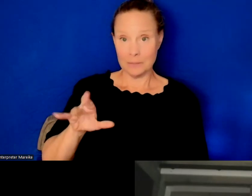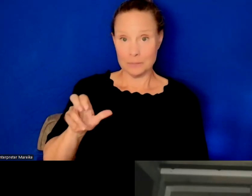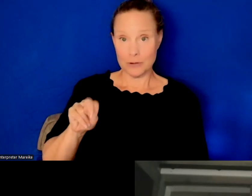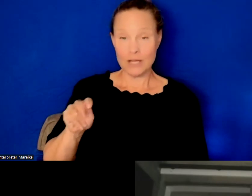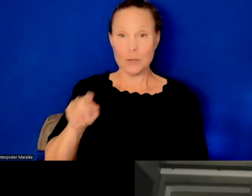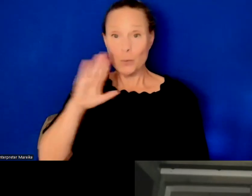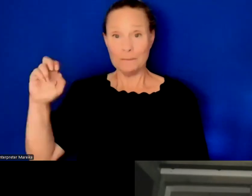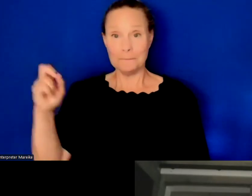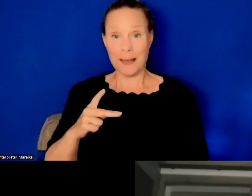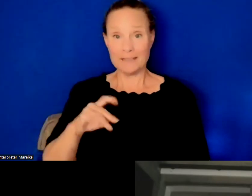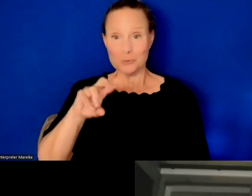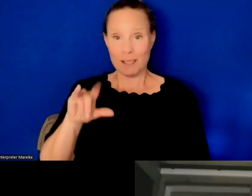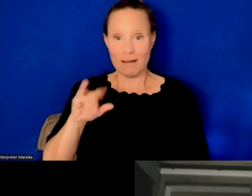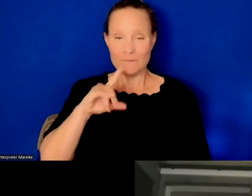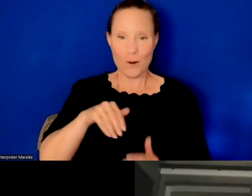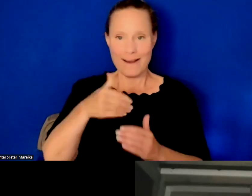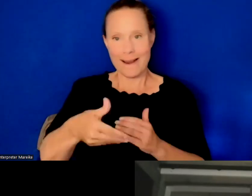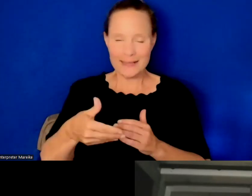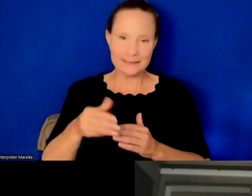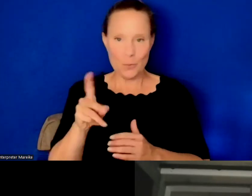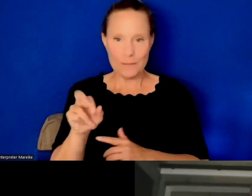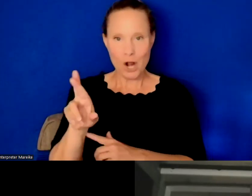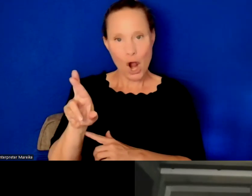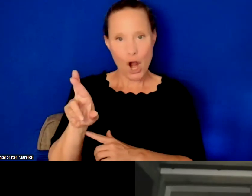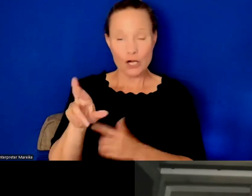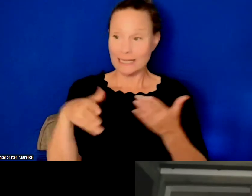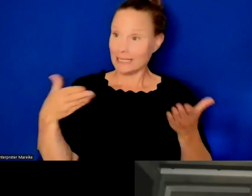July for our next webinar here in